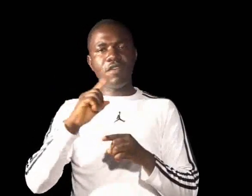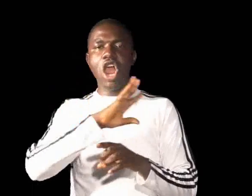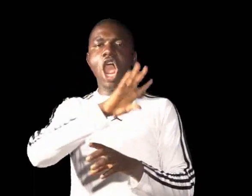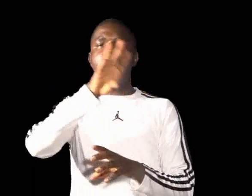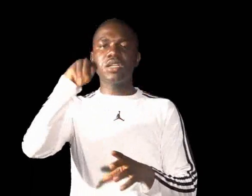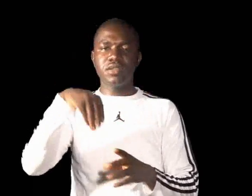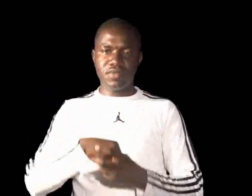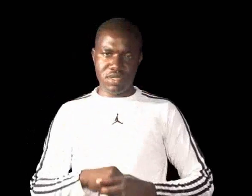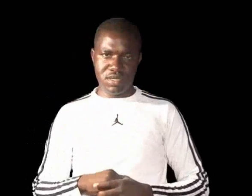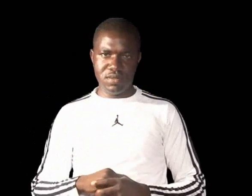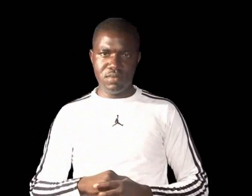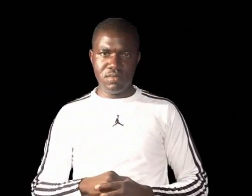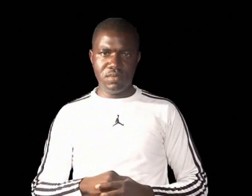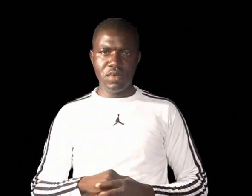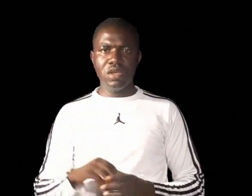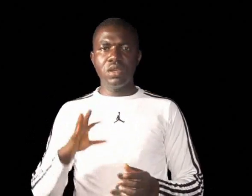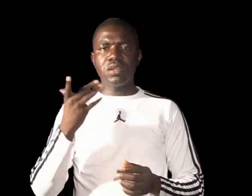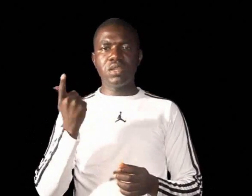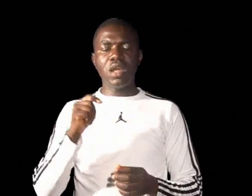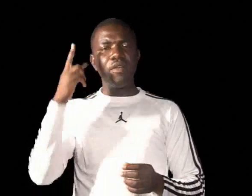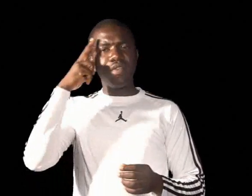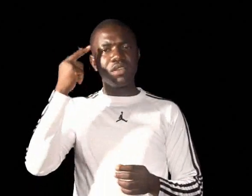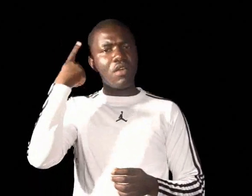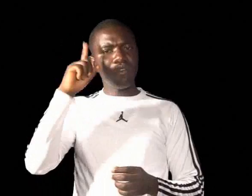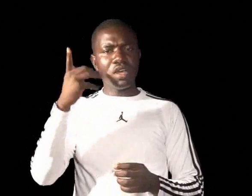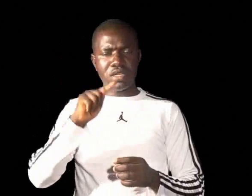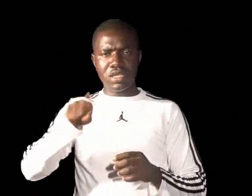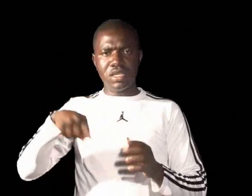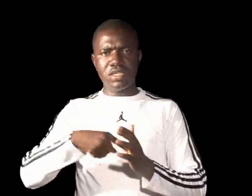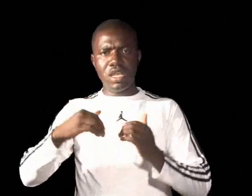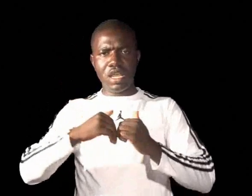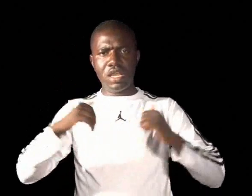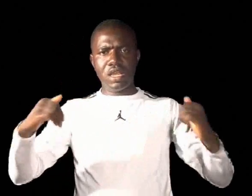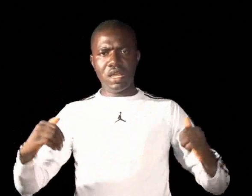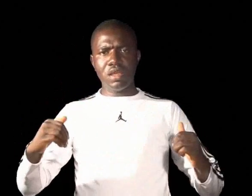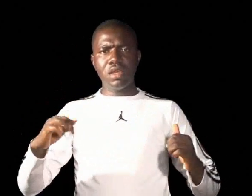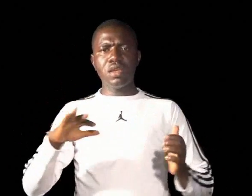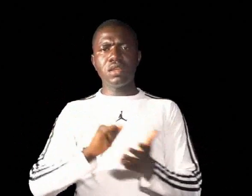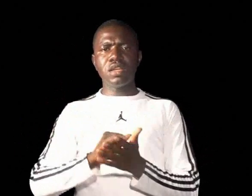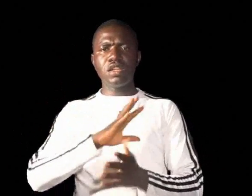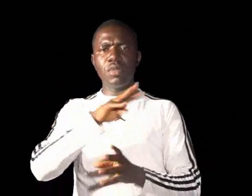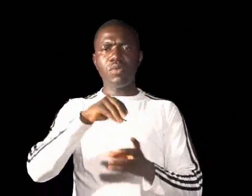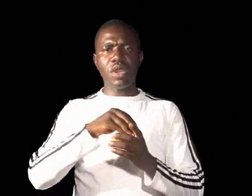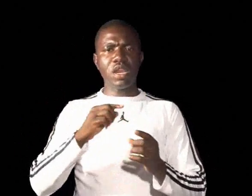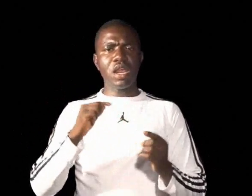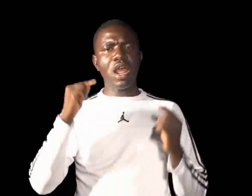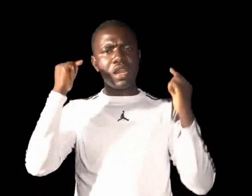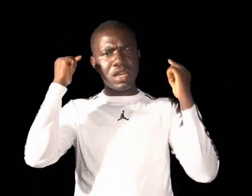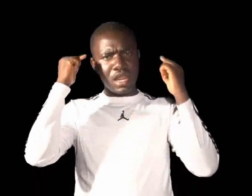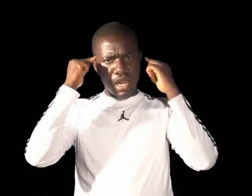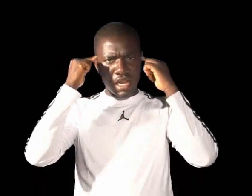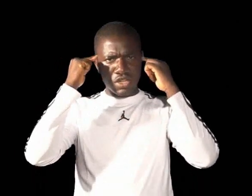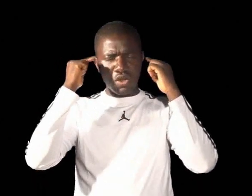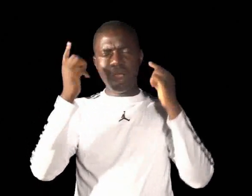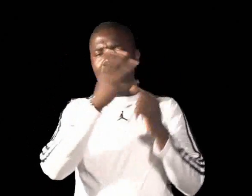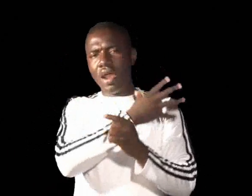for inclusivity. A closer scrutiny of the reasons for the disconnect between intentions, policies, and